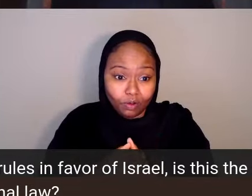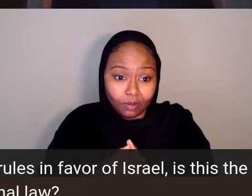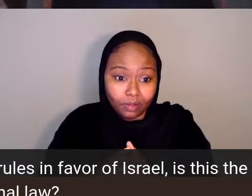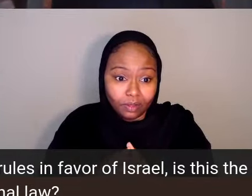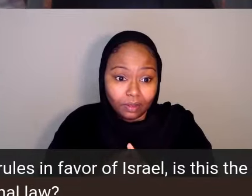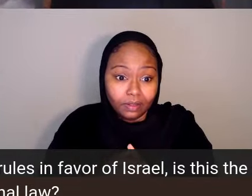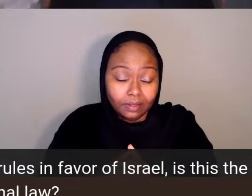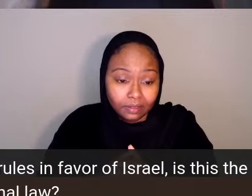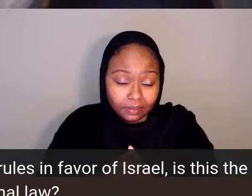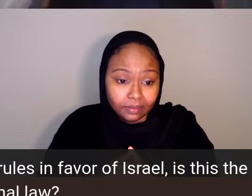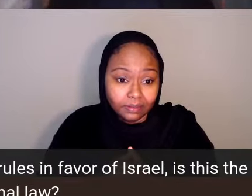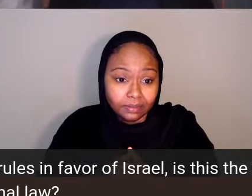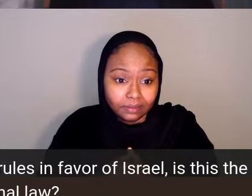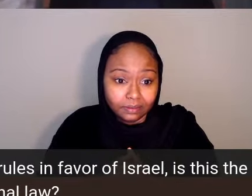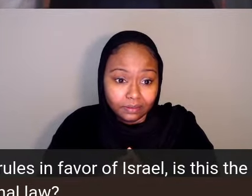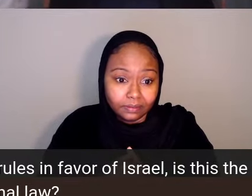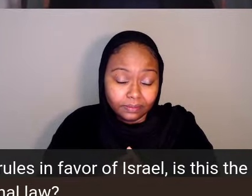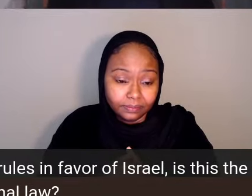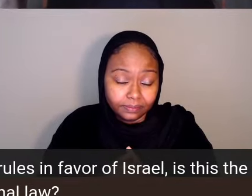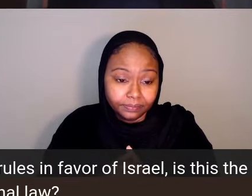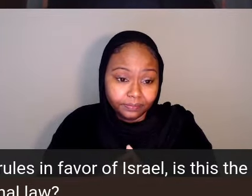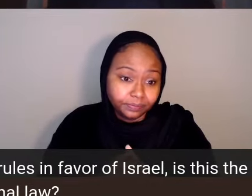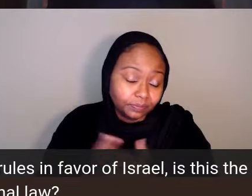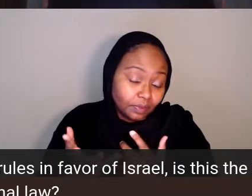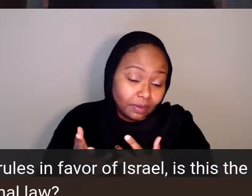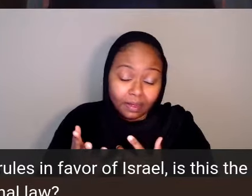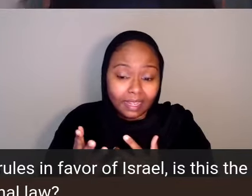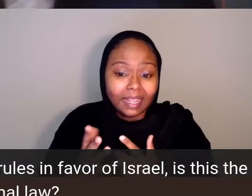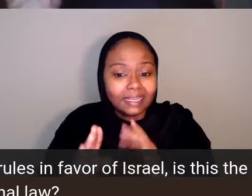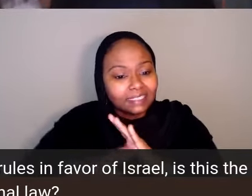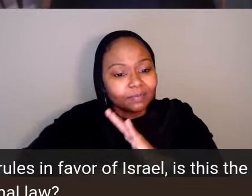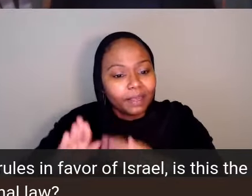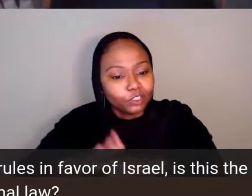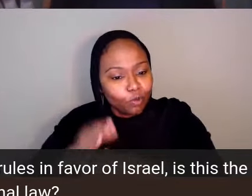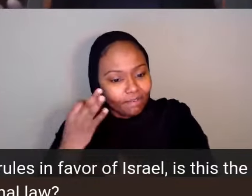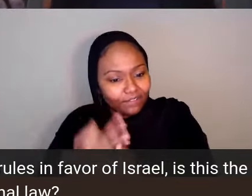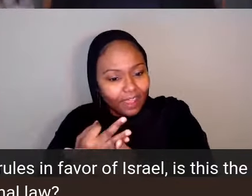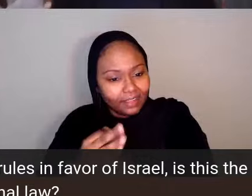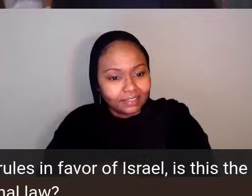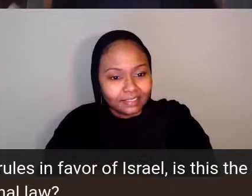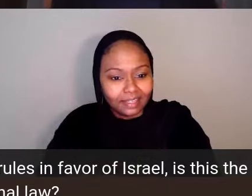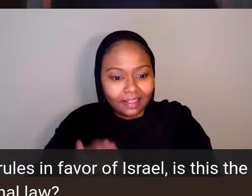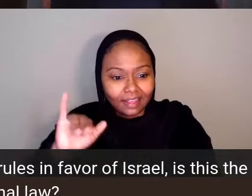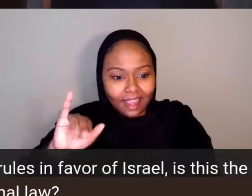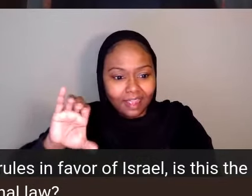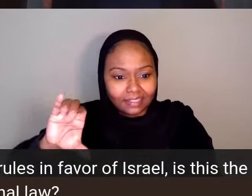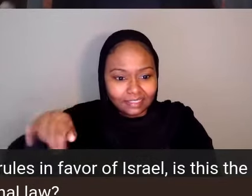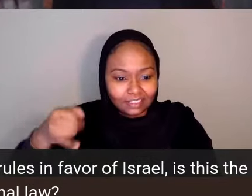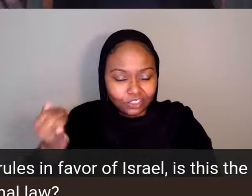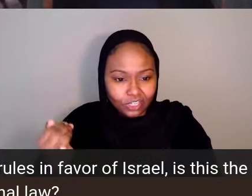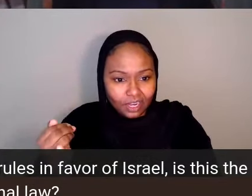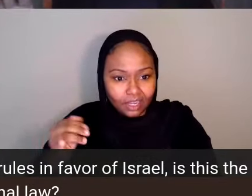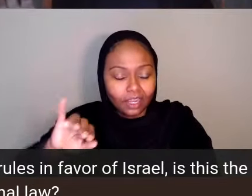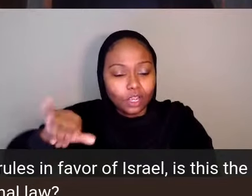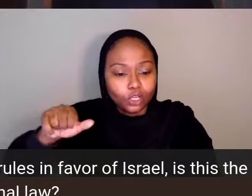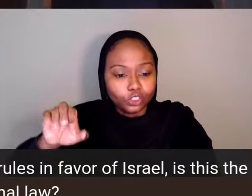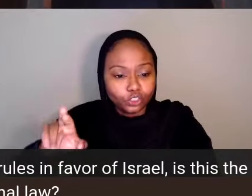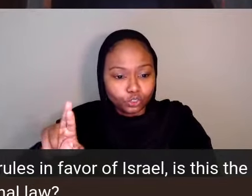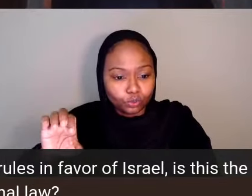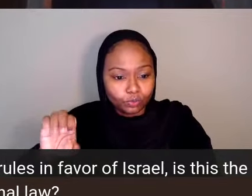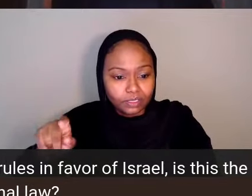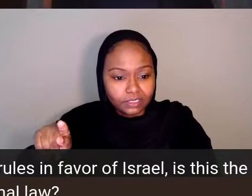matter of, you know, based on the facts. And the ICJ jurisprudence on the duty to